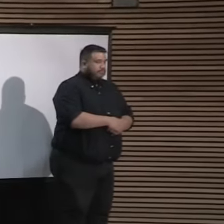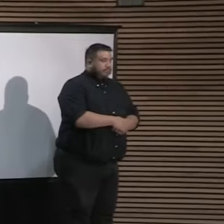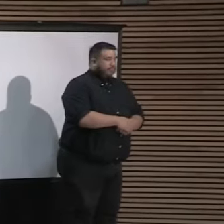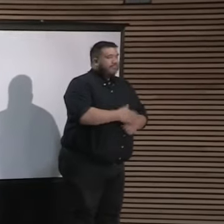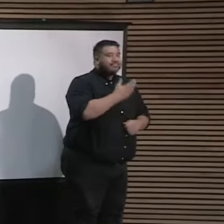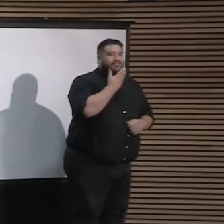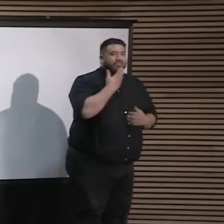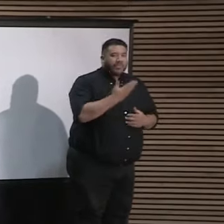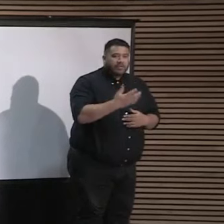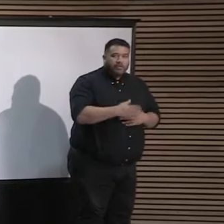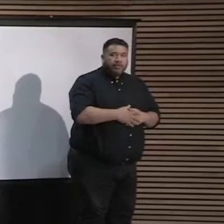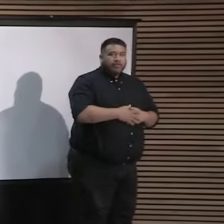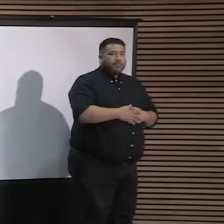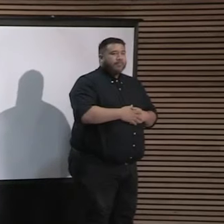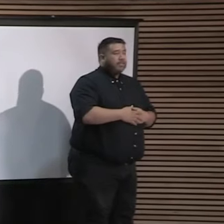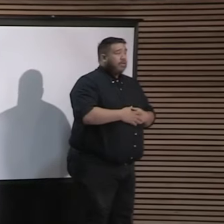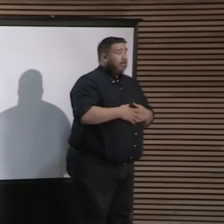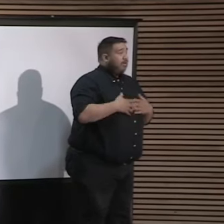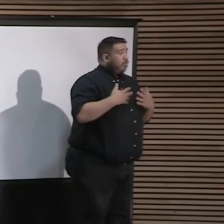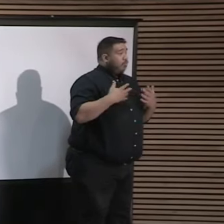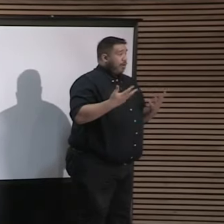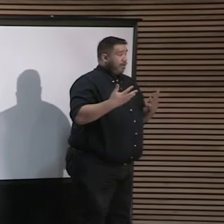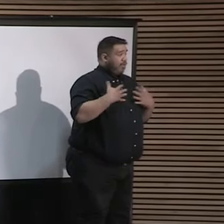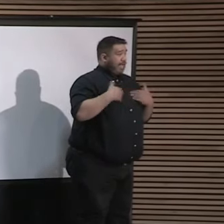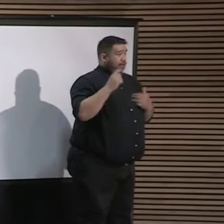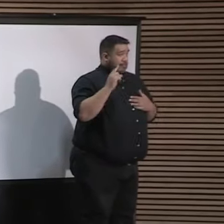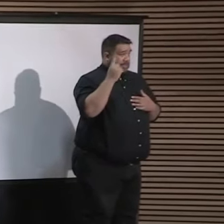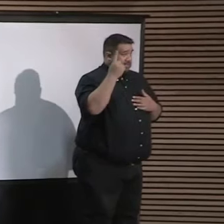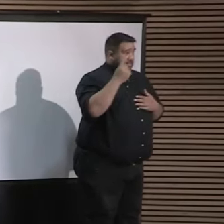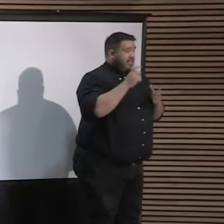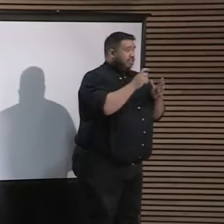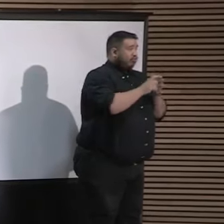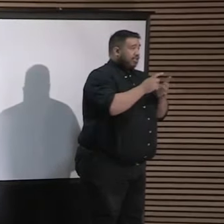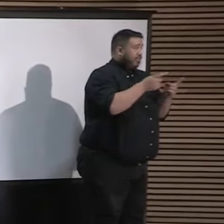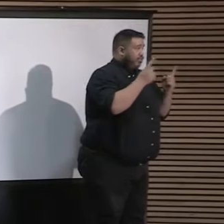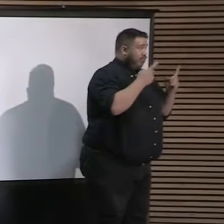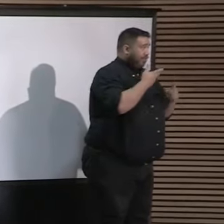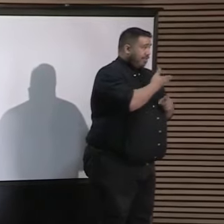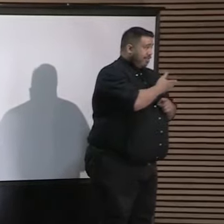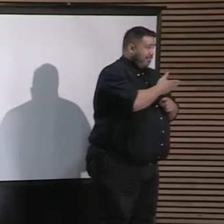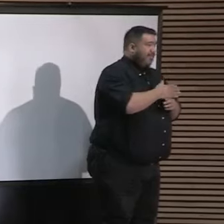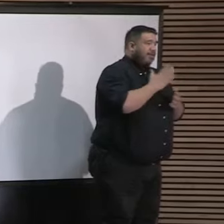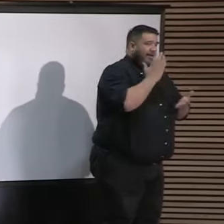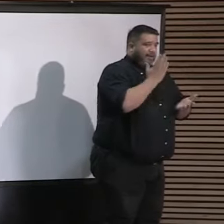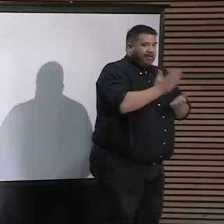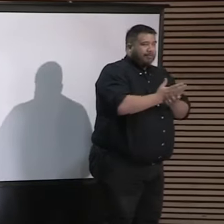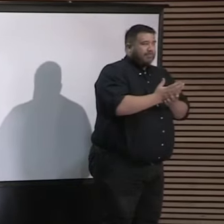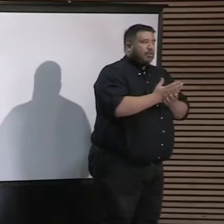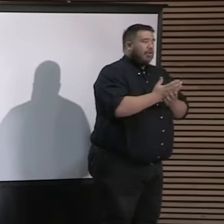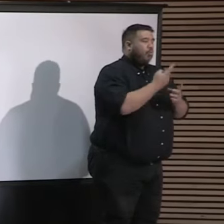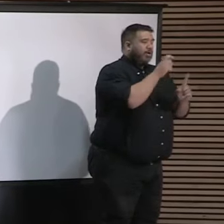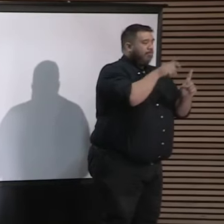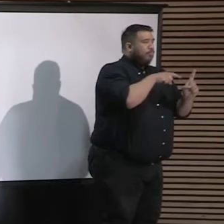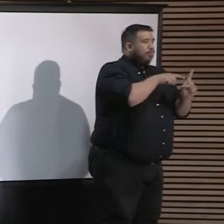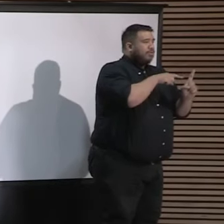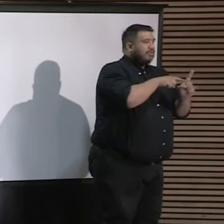Thank you. Well, as you've just heard from the Health Minister and the Director General of Health, there is a case of a worker at a managed